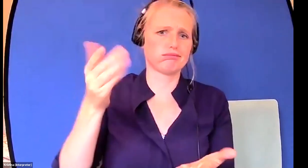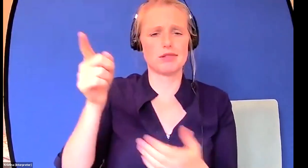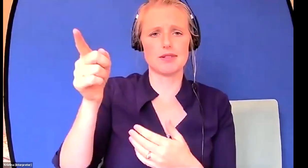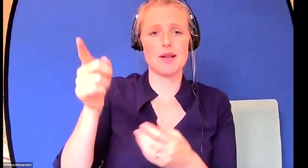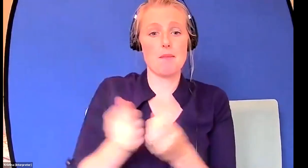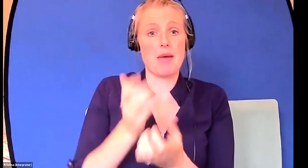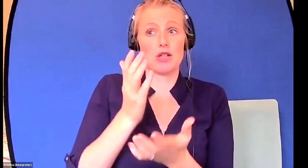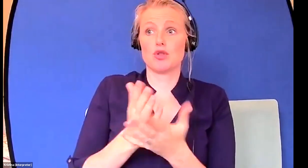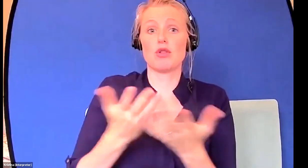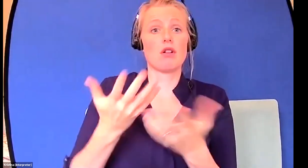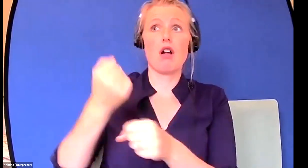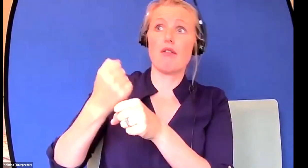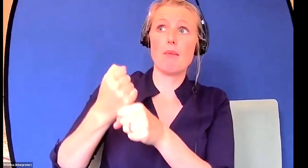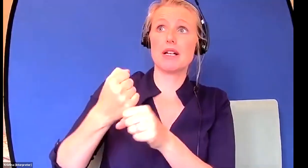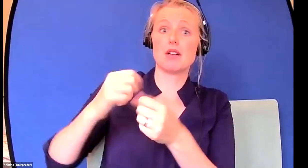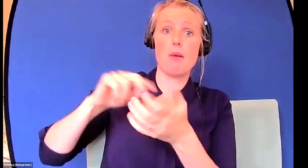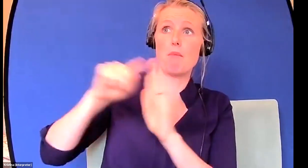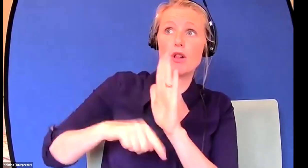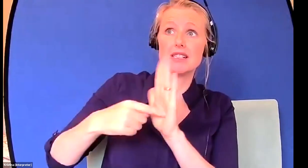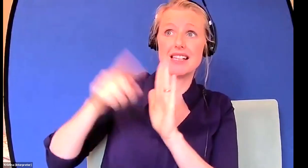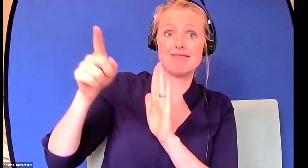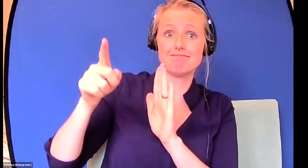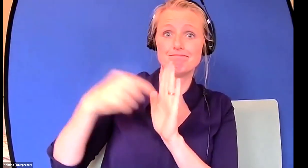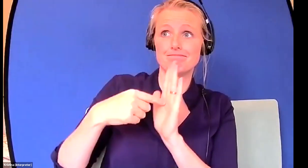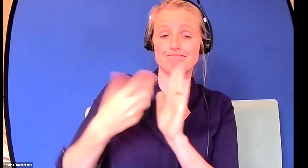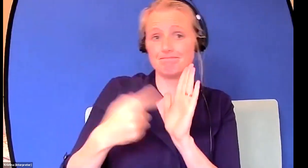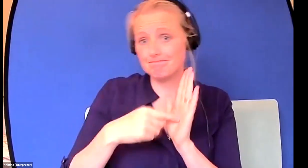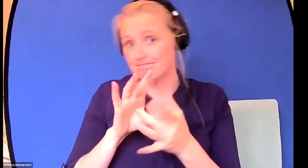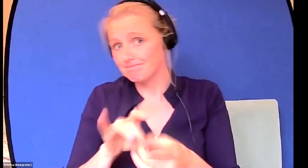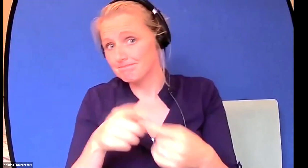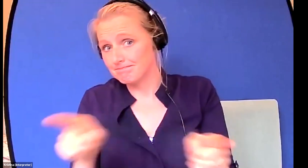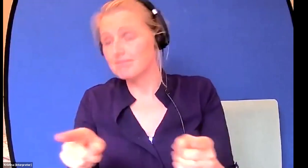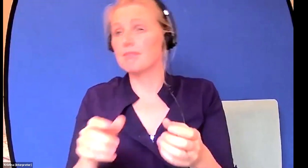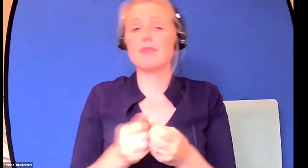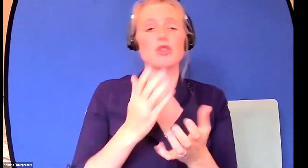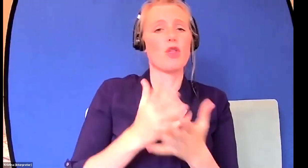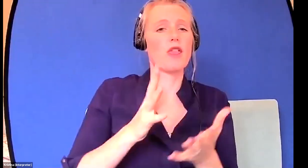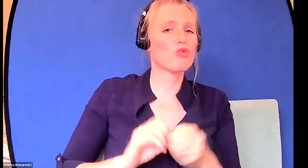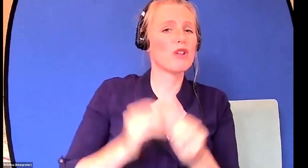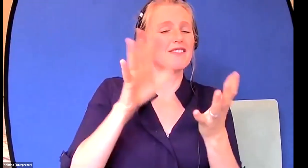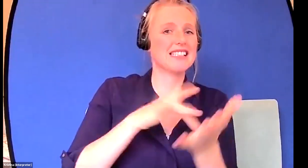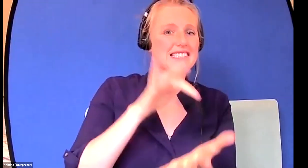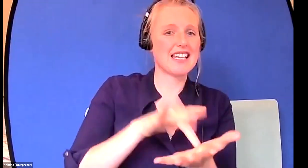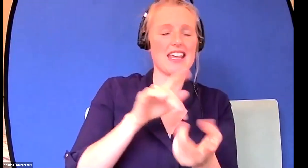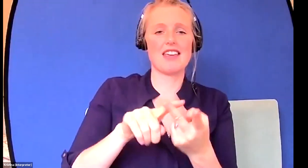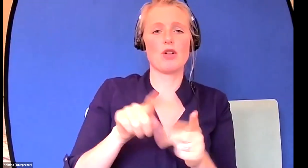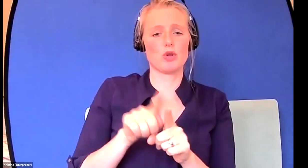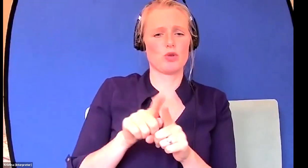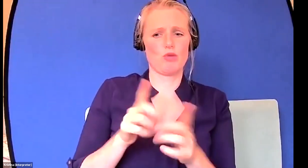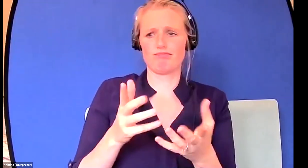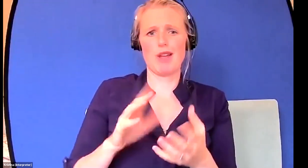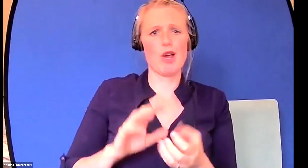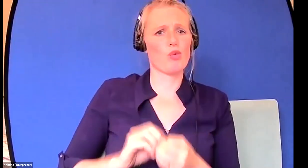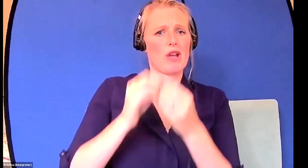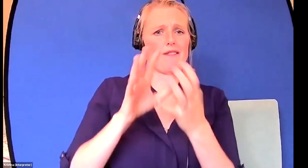state organizing policy systems, the rhetoric of the creative city, and the harsh and unequal realities of